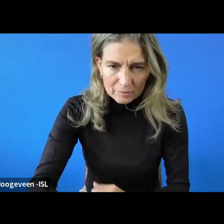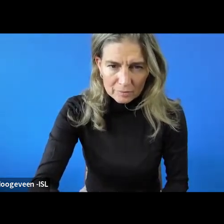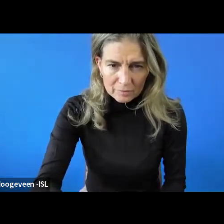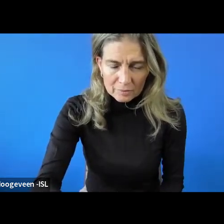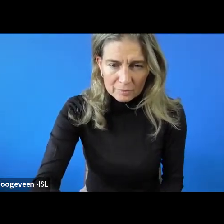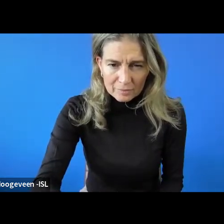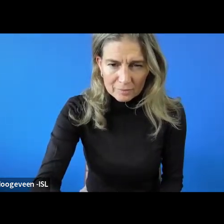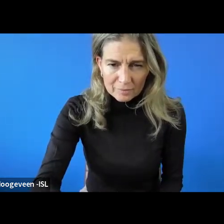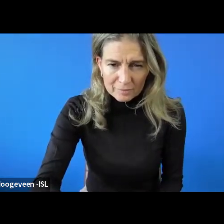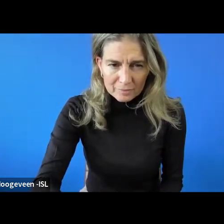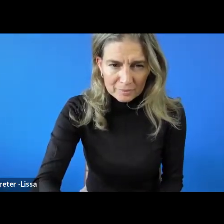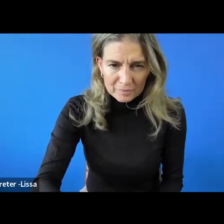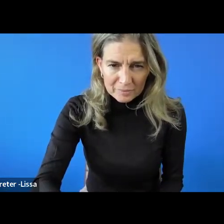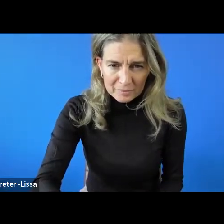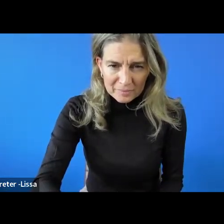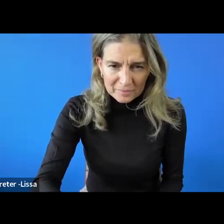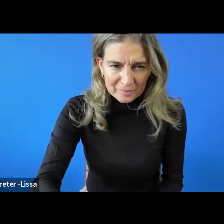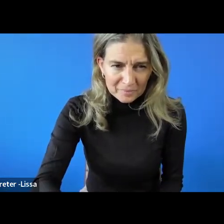Luis, you were on mute.